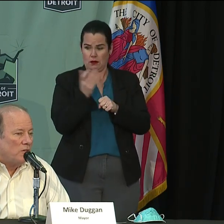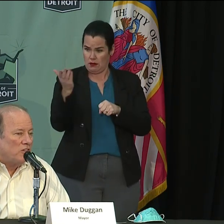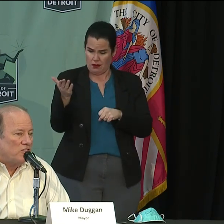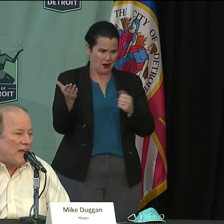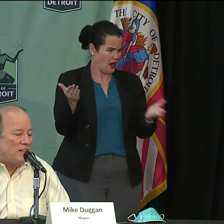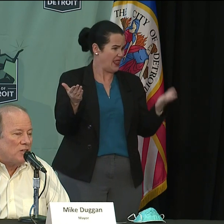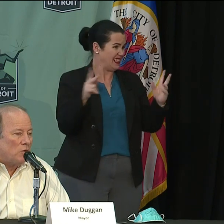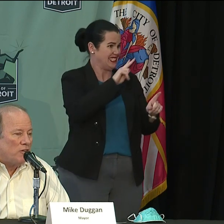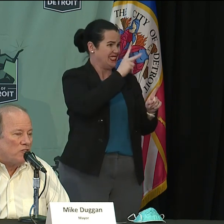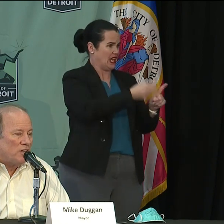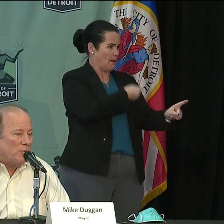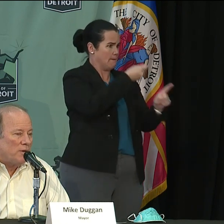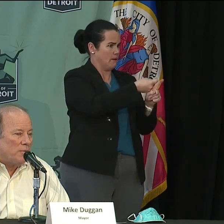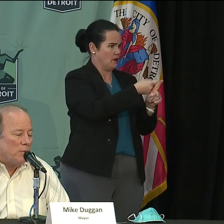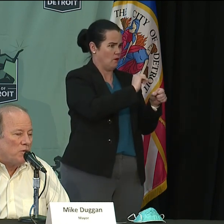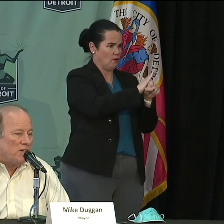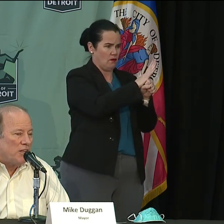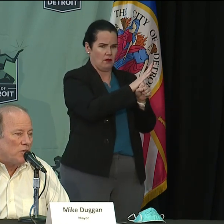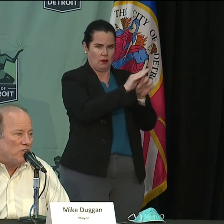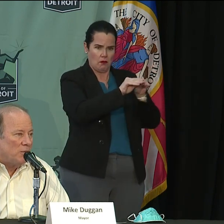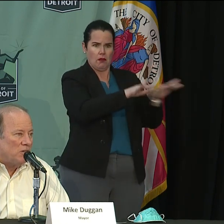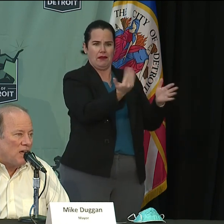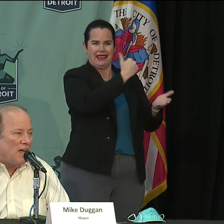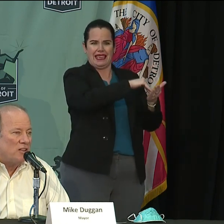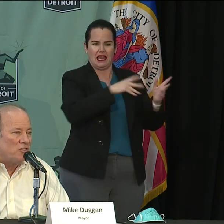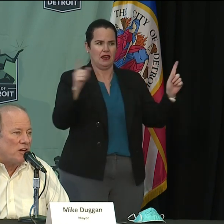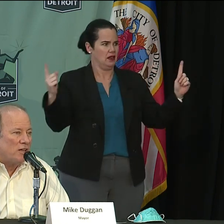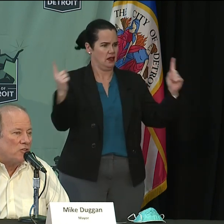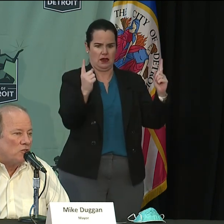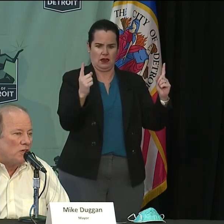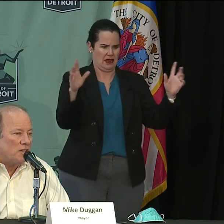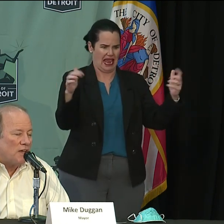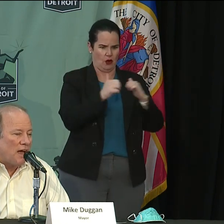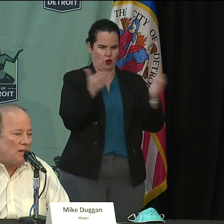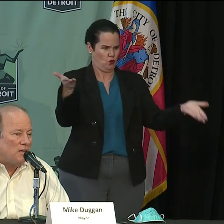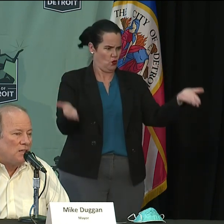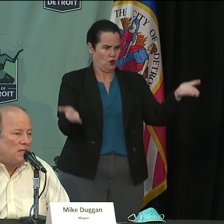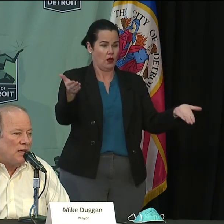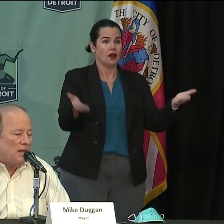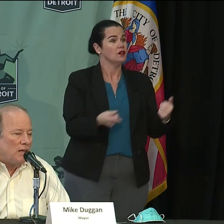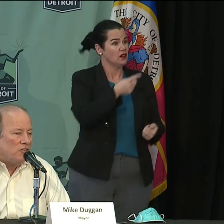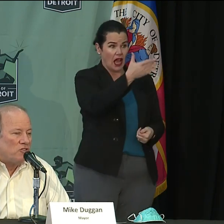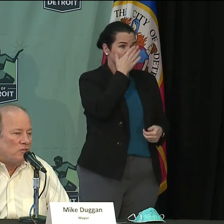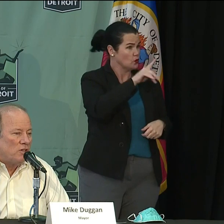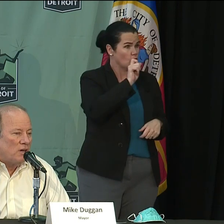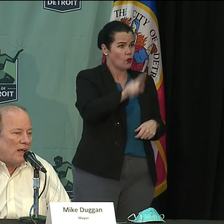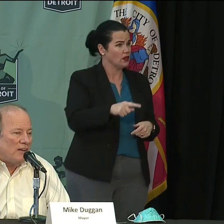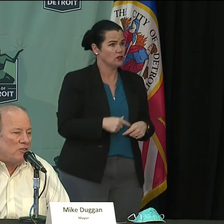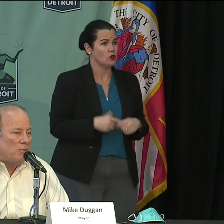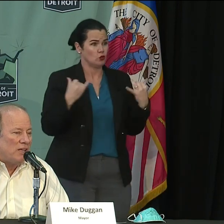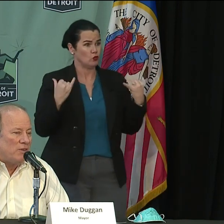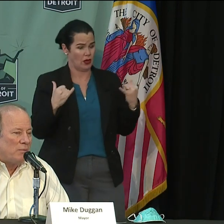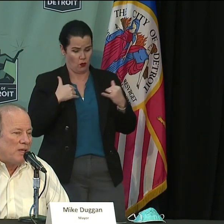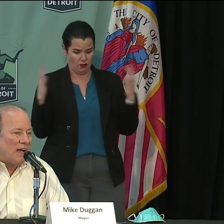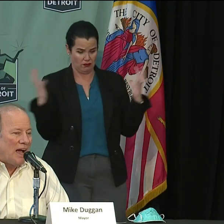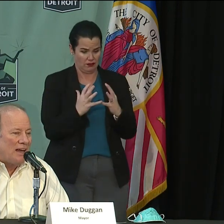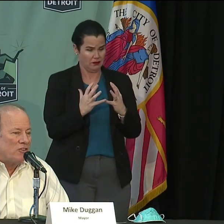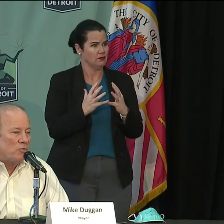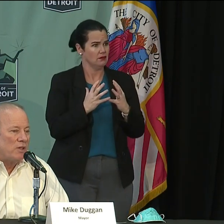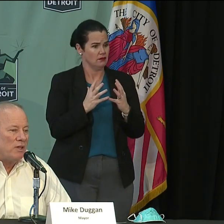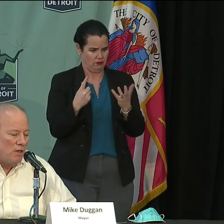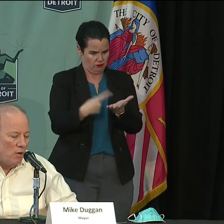So it's exactly the question, and we put together a team today that's starting to look at that. And I just, you know, I just believe in